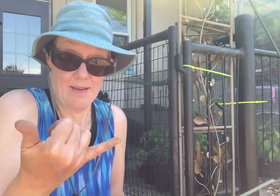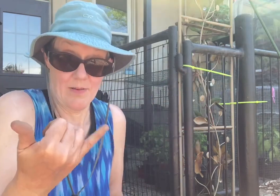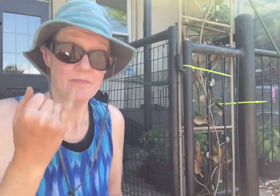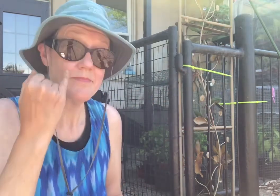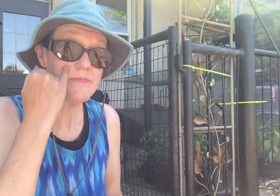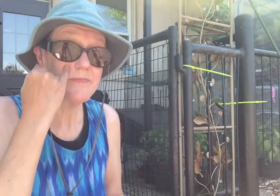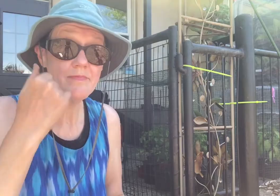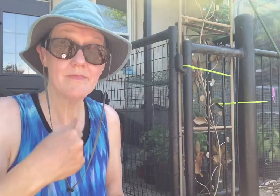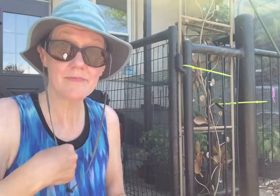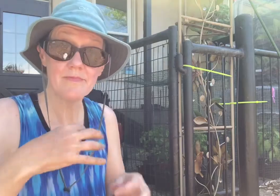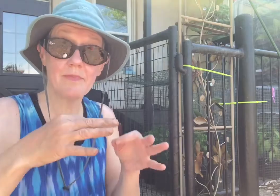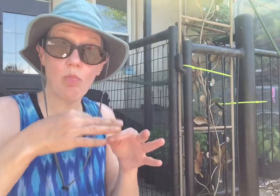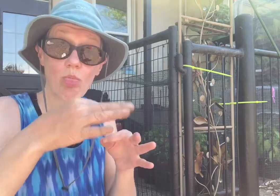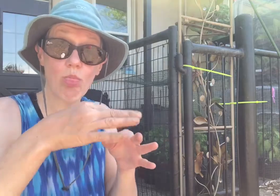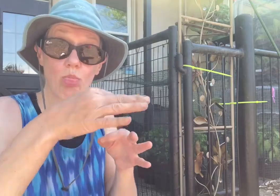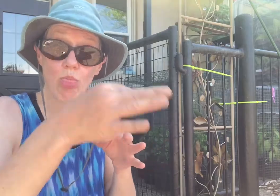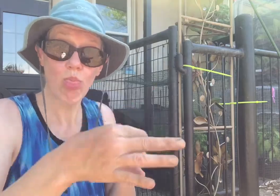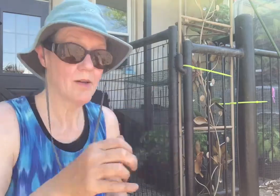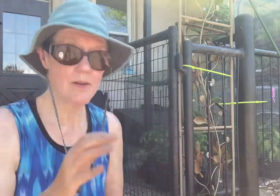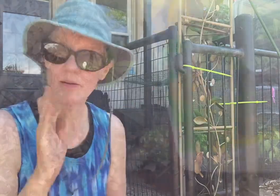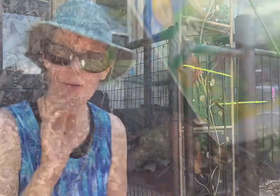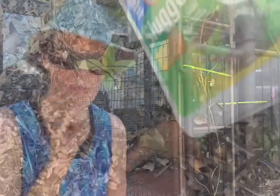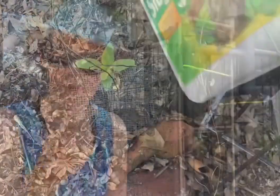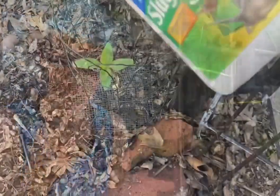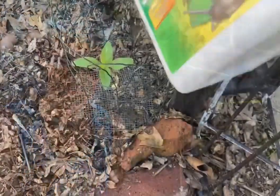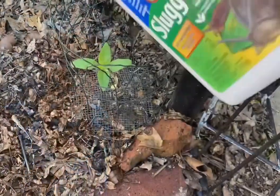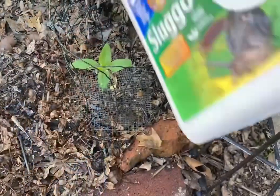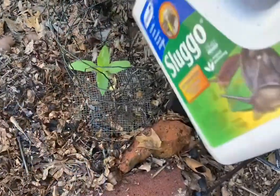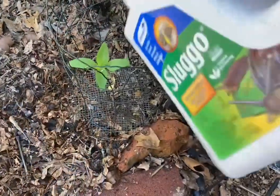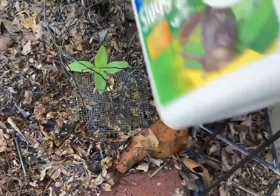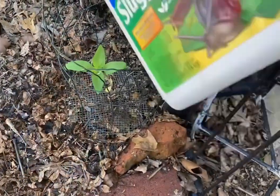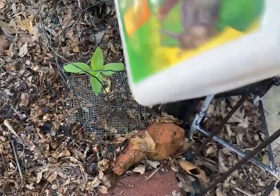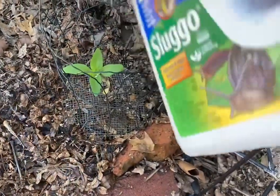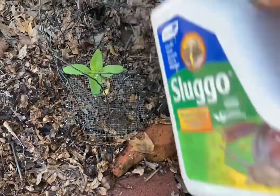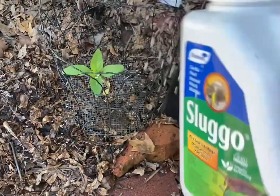I do it now because if I put it off, it just won't happen.